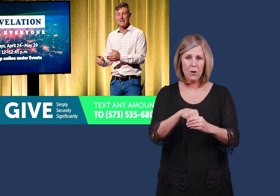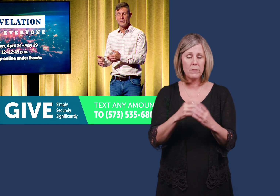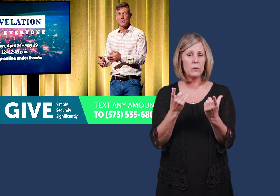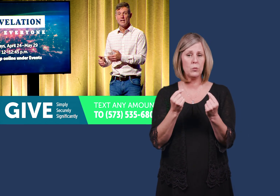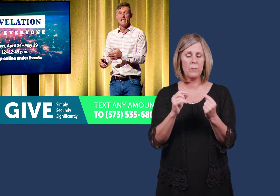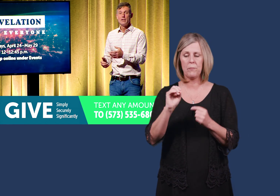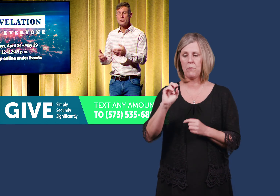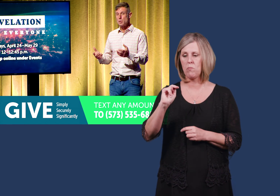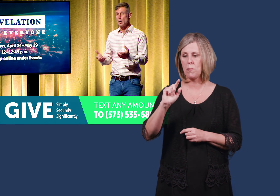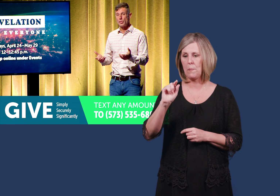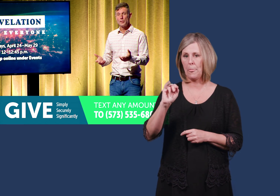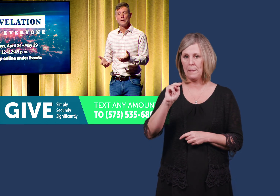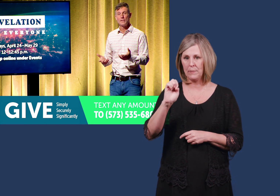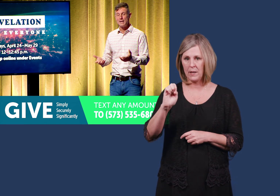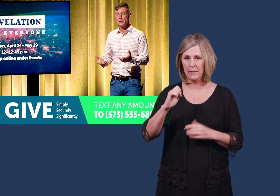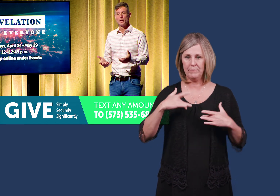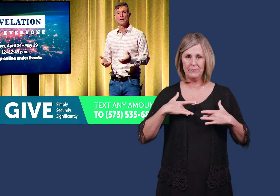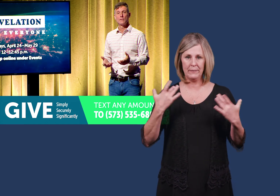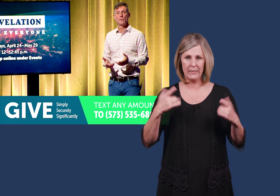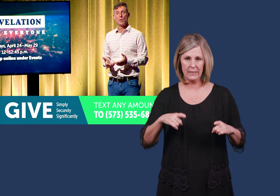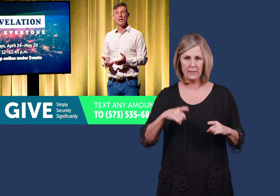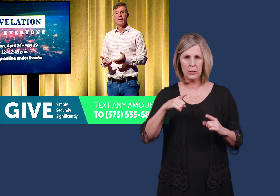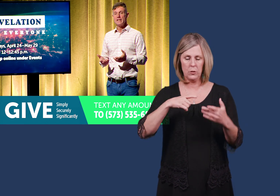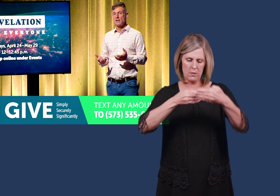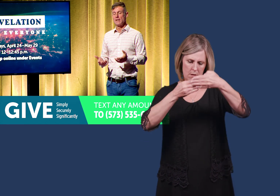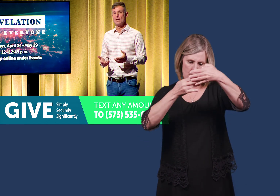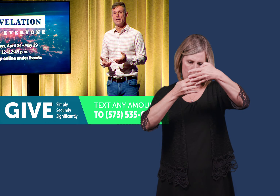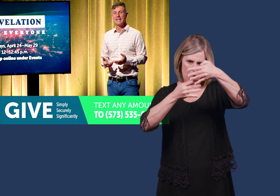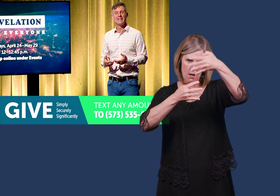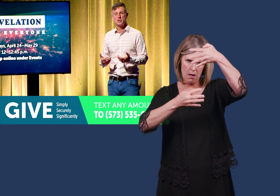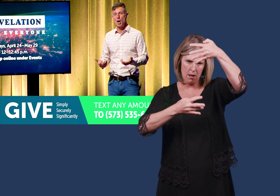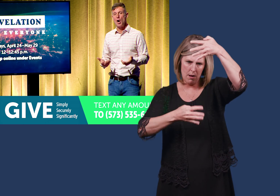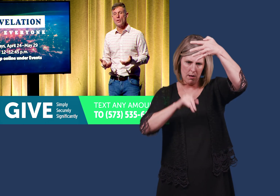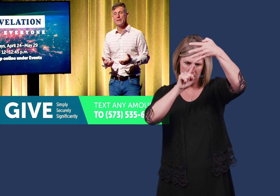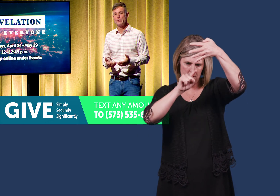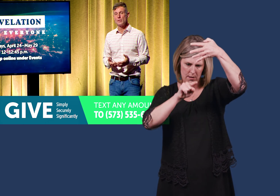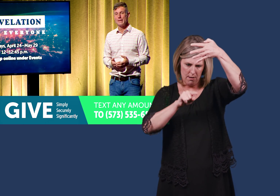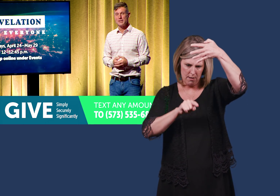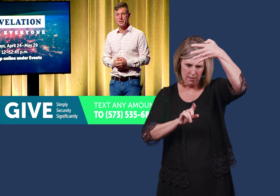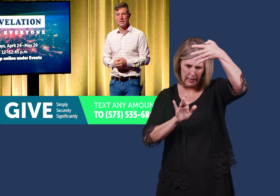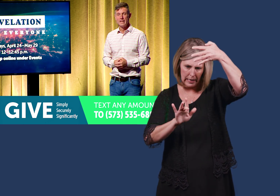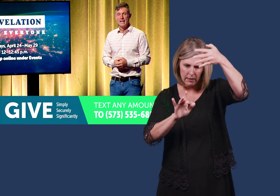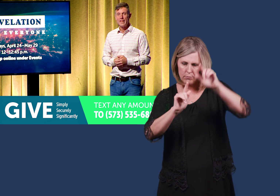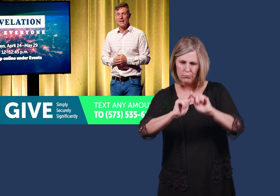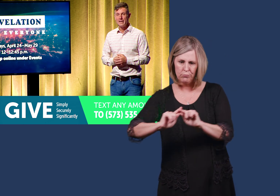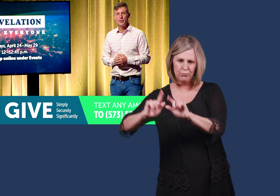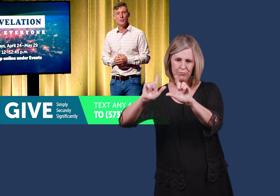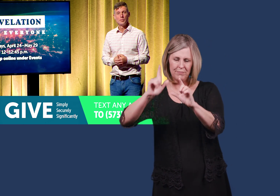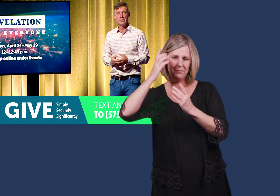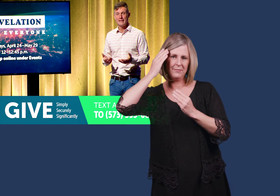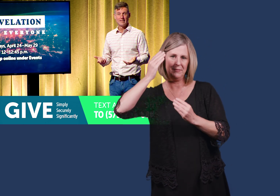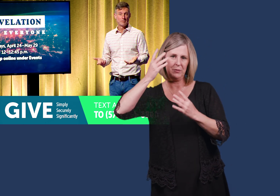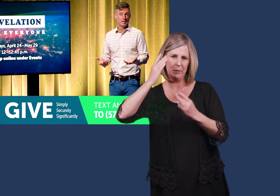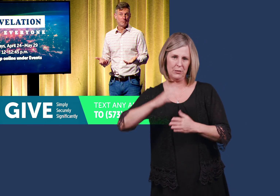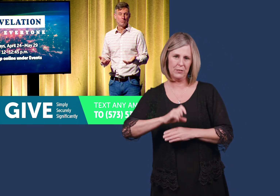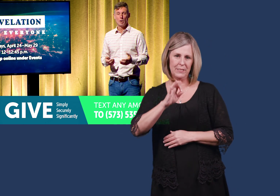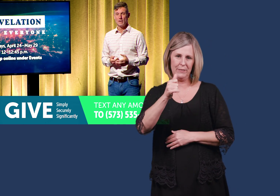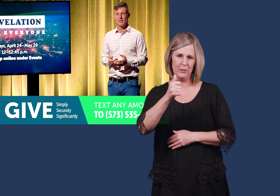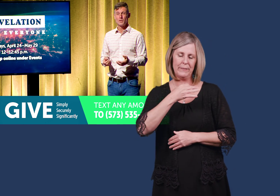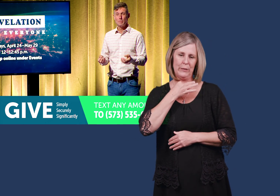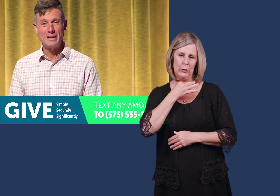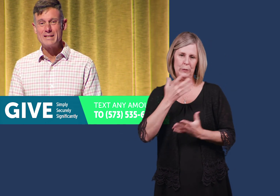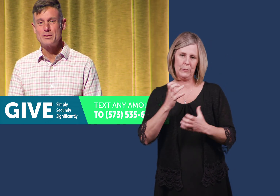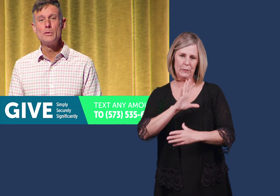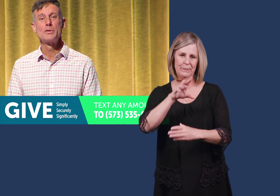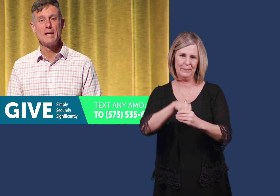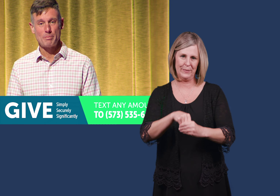events calendar, you scroll through, you find what you're looking for, you click on it, it gives you all the information that you need to be a part of it.